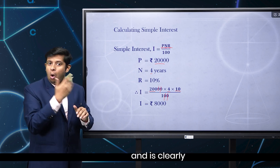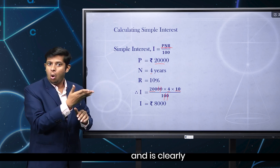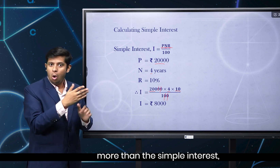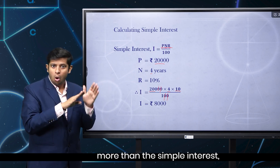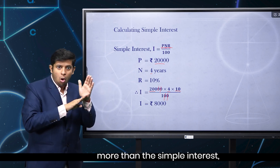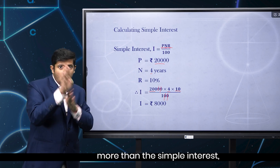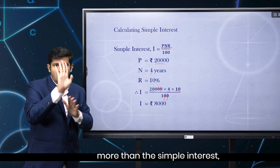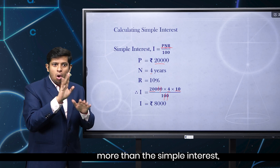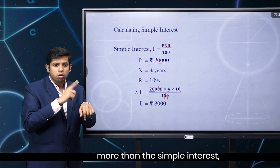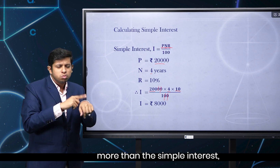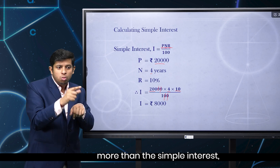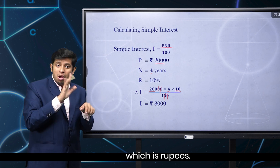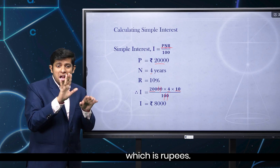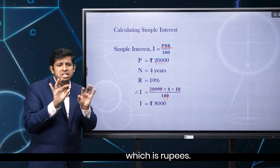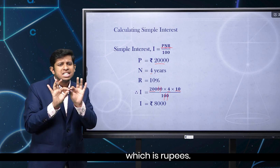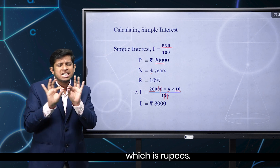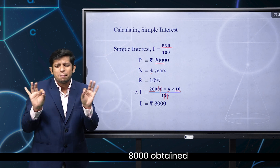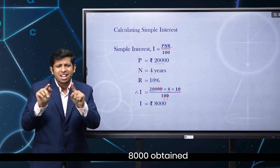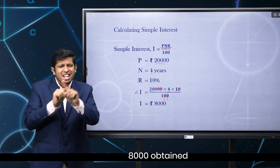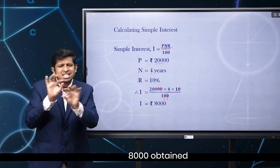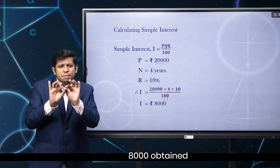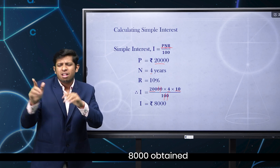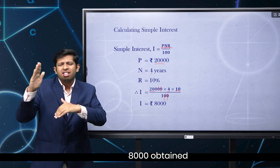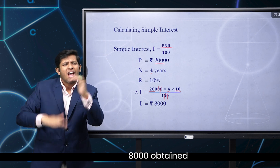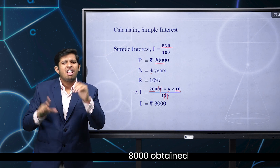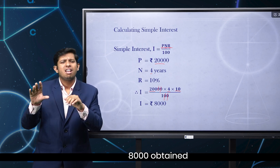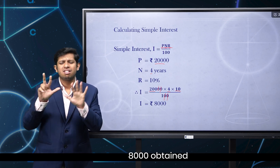clearly more than the simple interest, which is rupees 8,000 obtained.